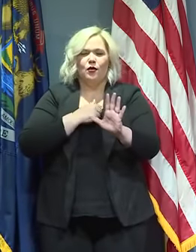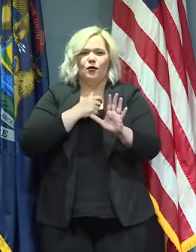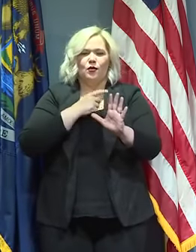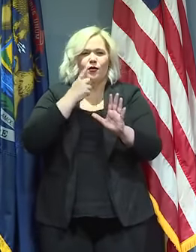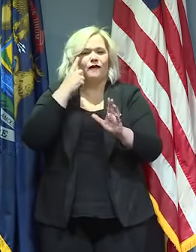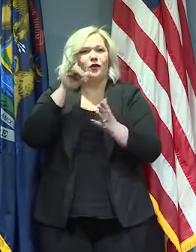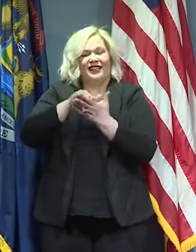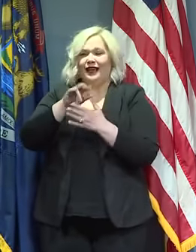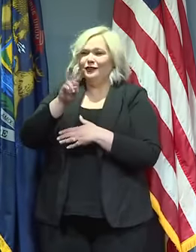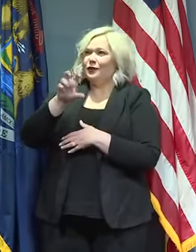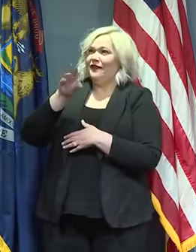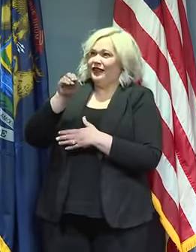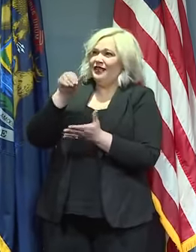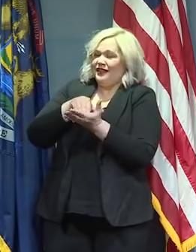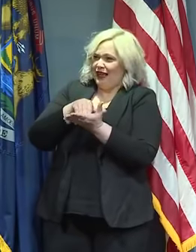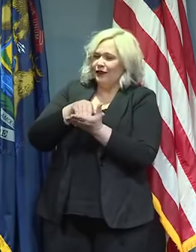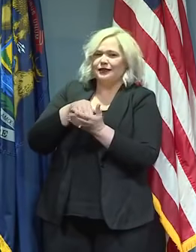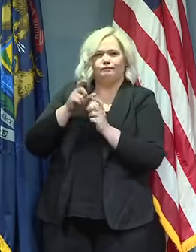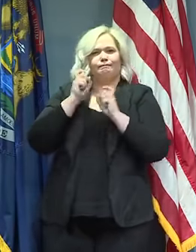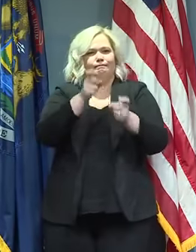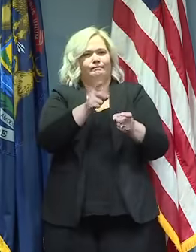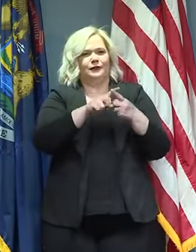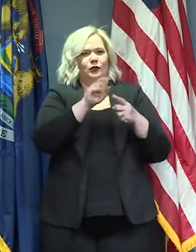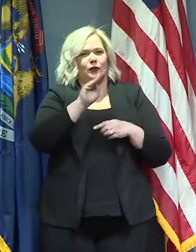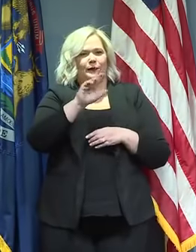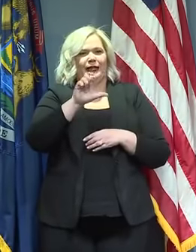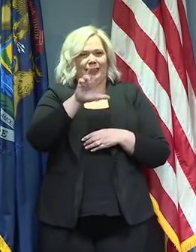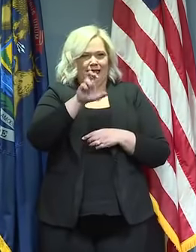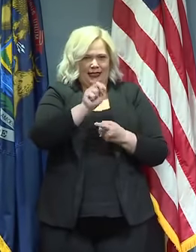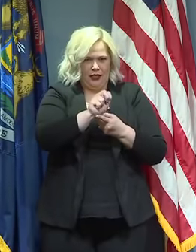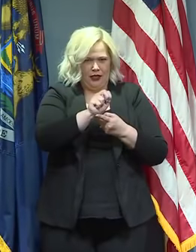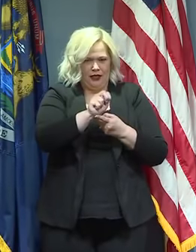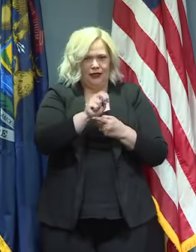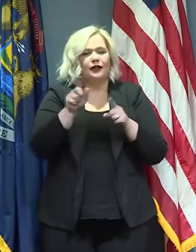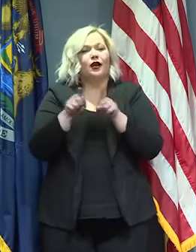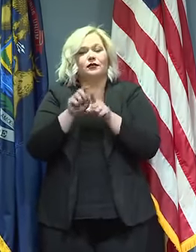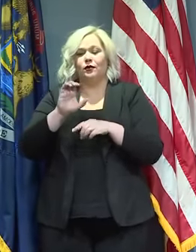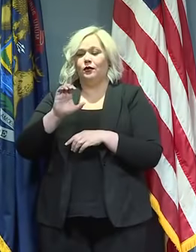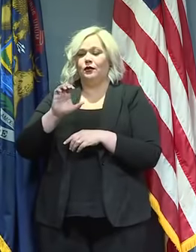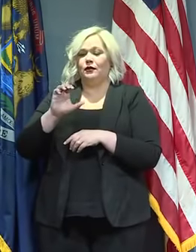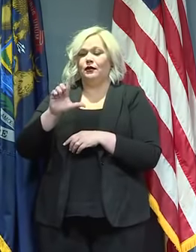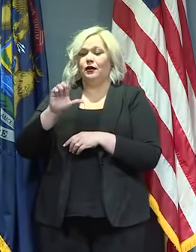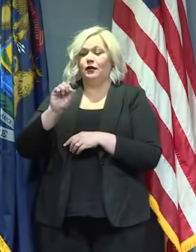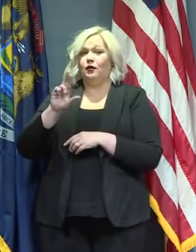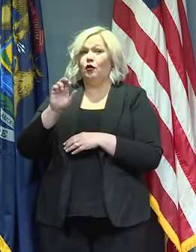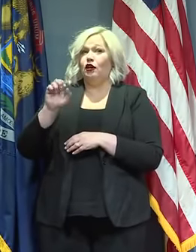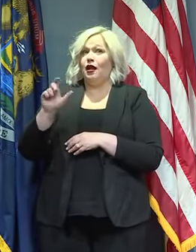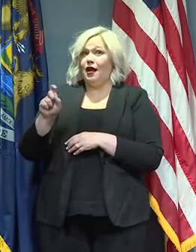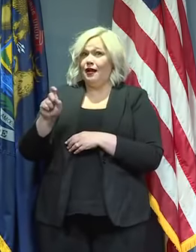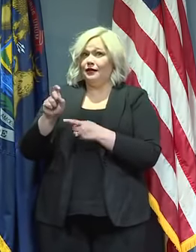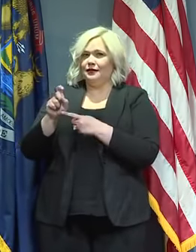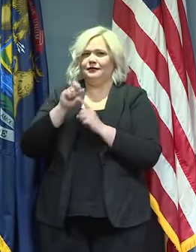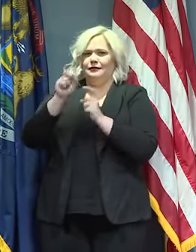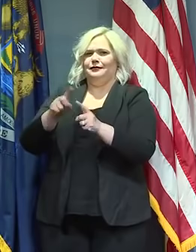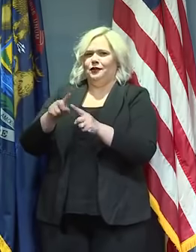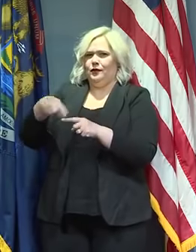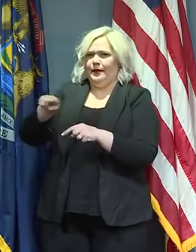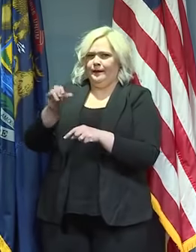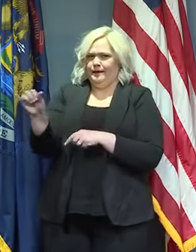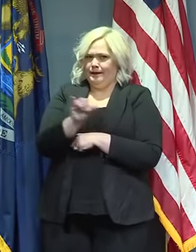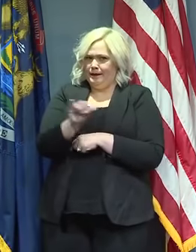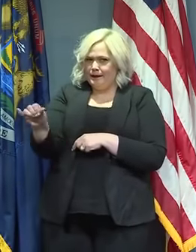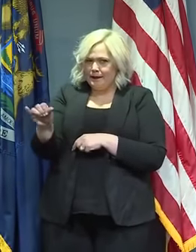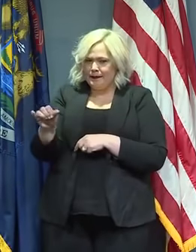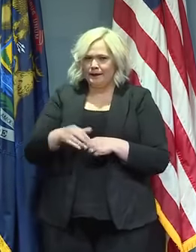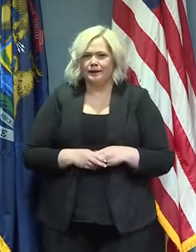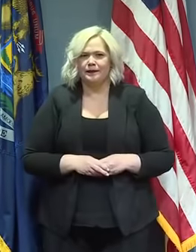of that, 250,000 are for McLaren Health Systems, and the Clorox Corporation will be getting 30,000 of them. So